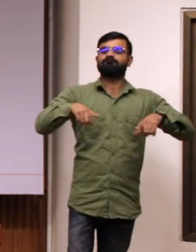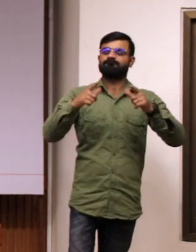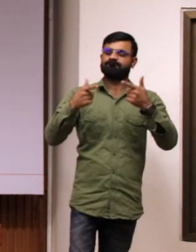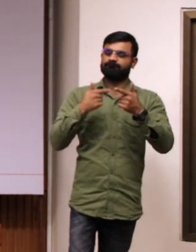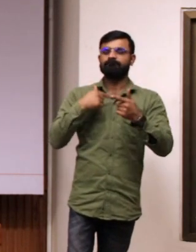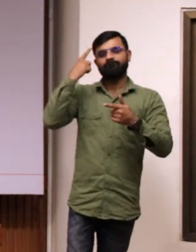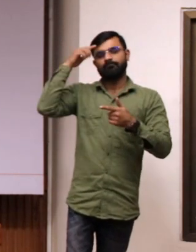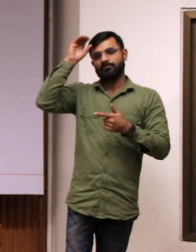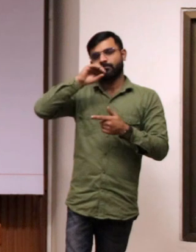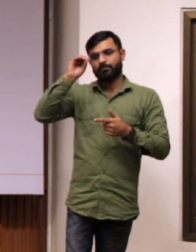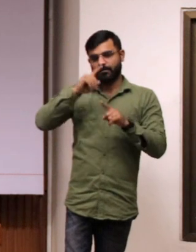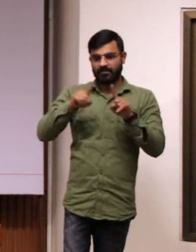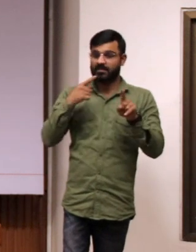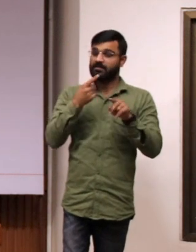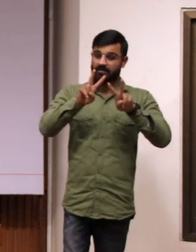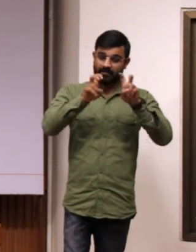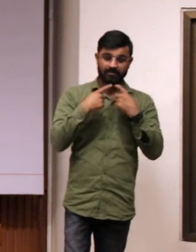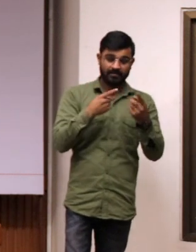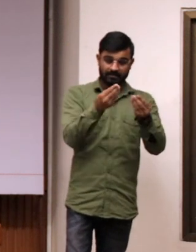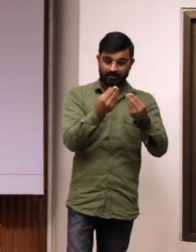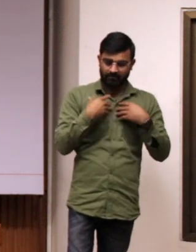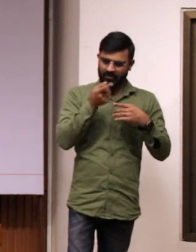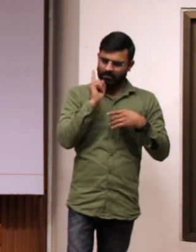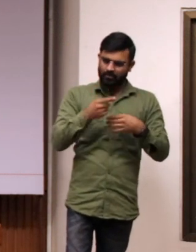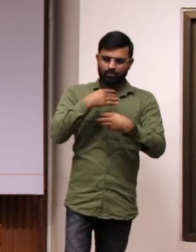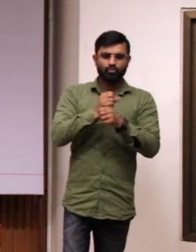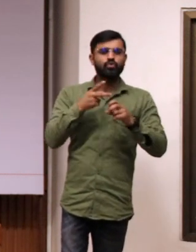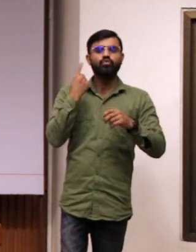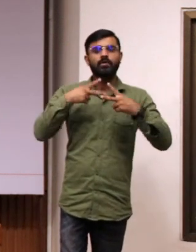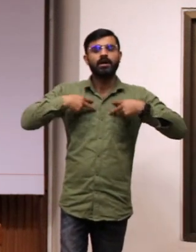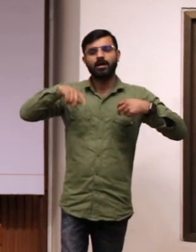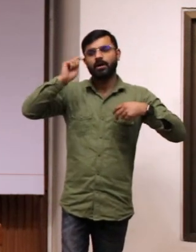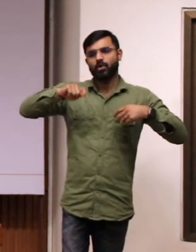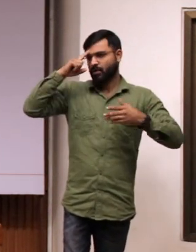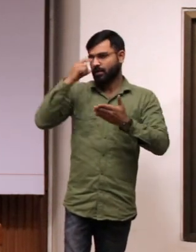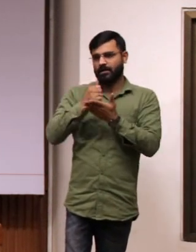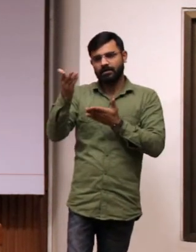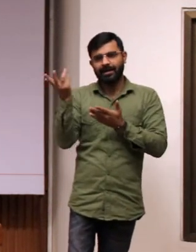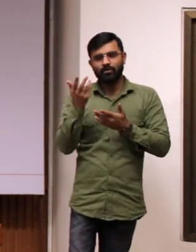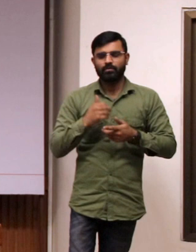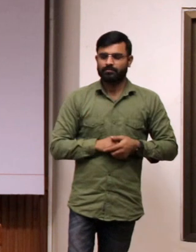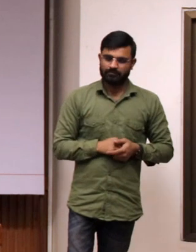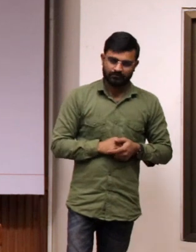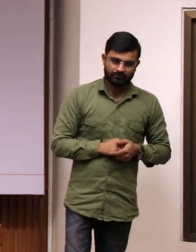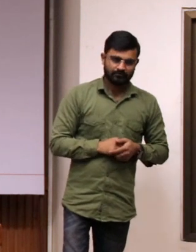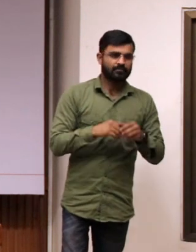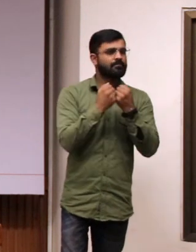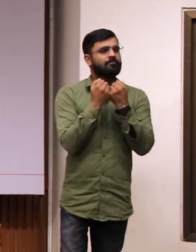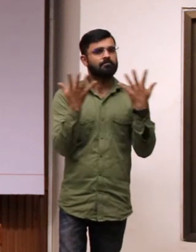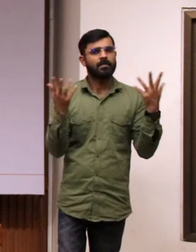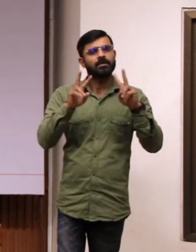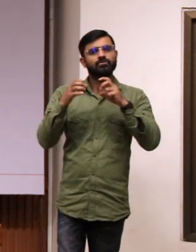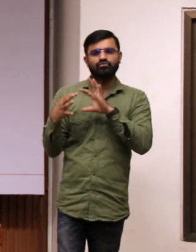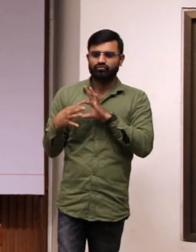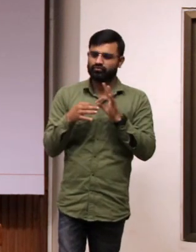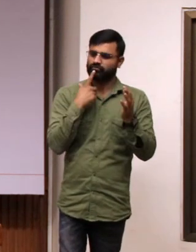in my opinion. But the definition we have given, that is needed by court. How court will decide? For example, because many cases